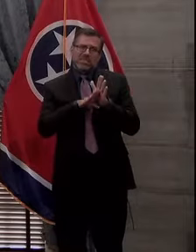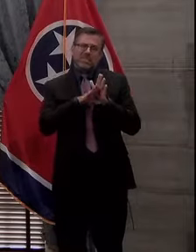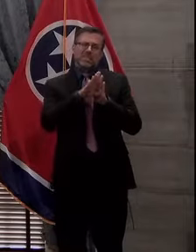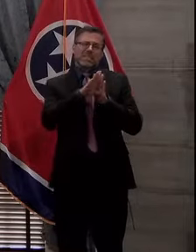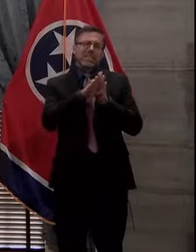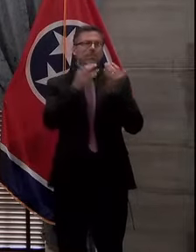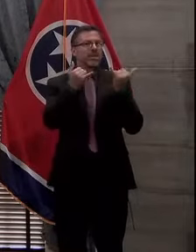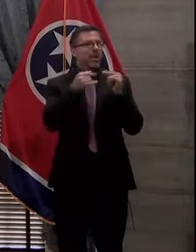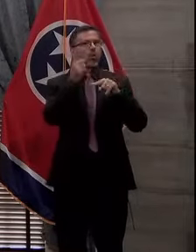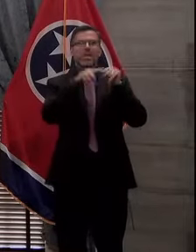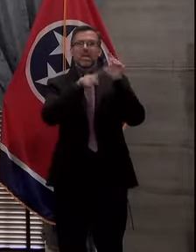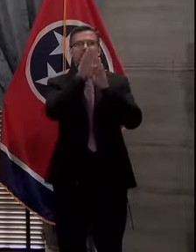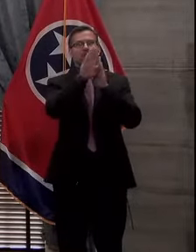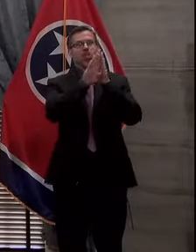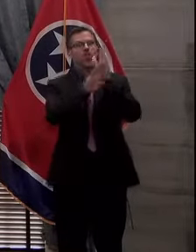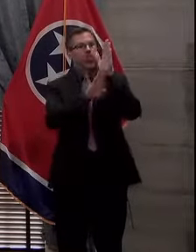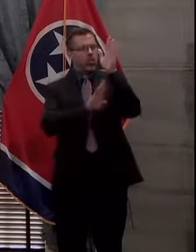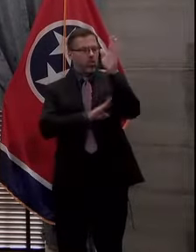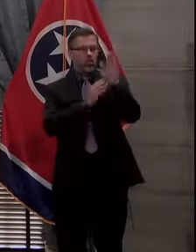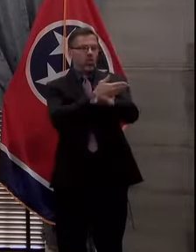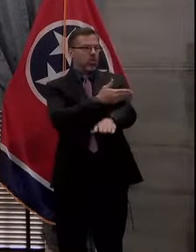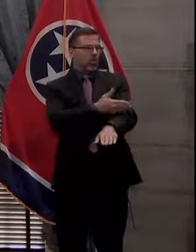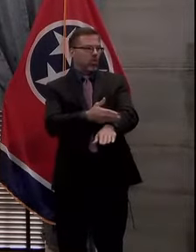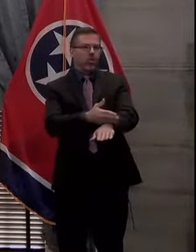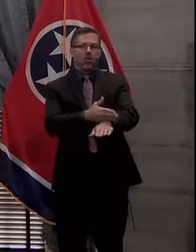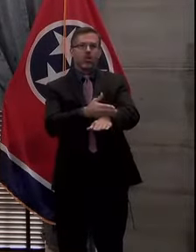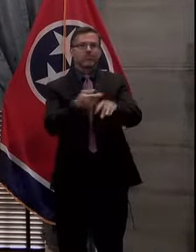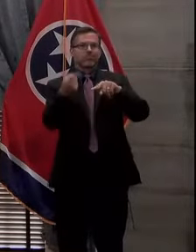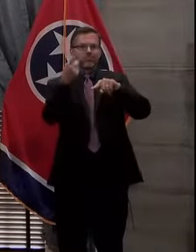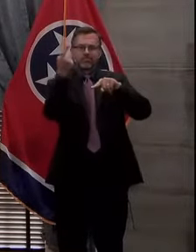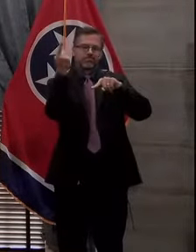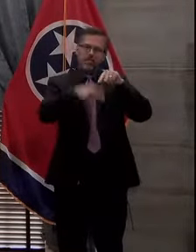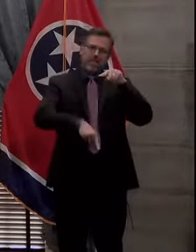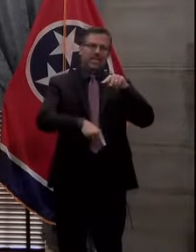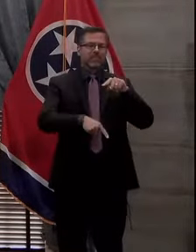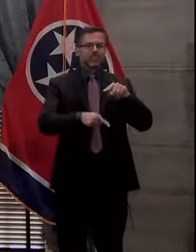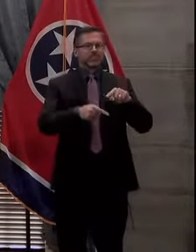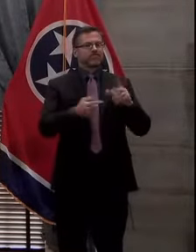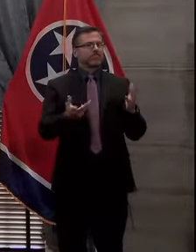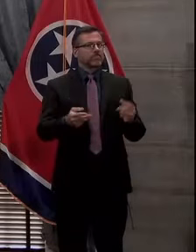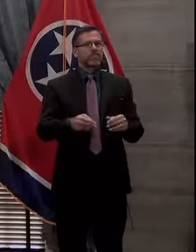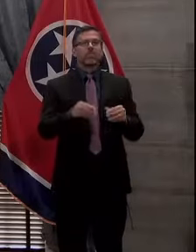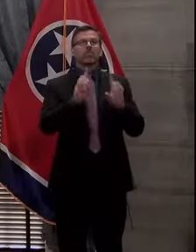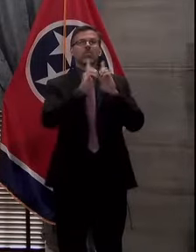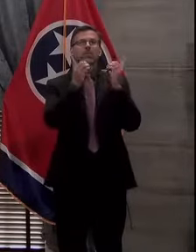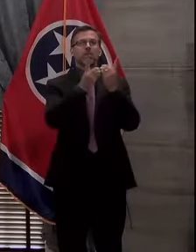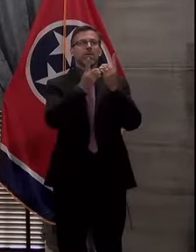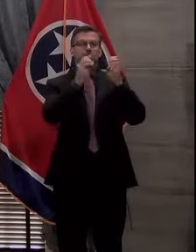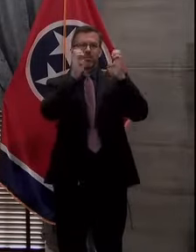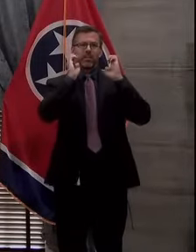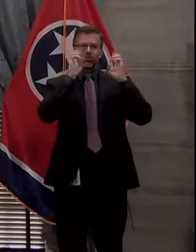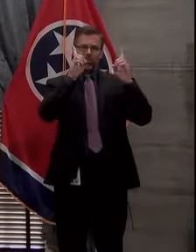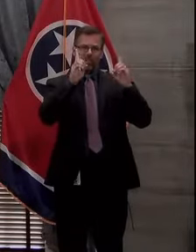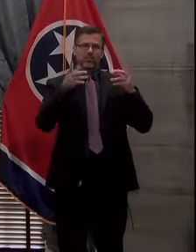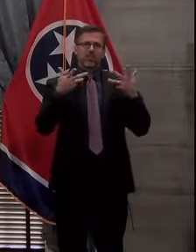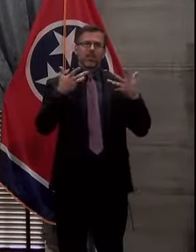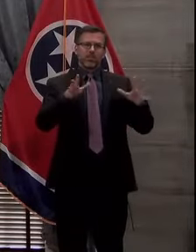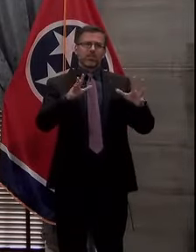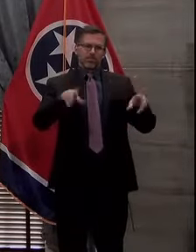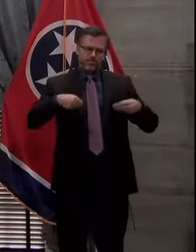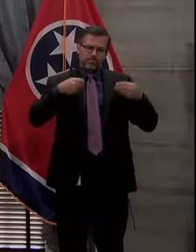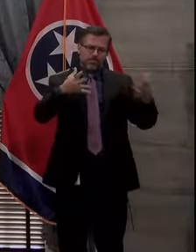are uncertain for sure, but the Department of Education is committed to providing teachers the tools that need to be sure that our kids get the